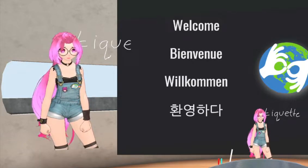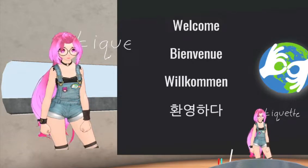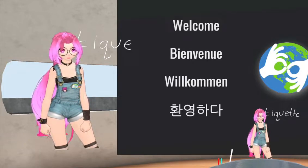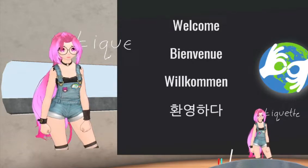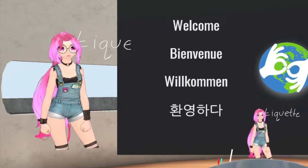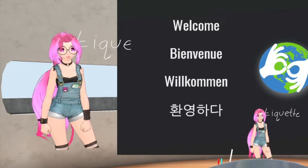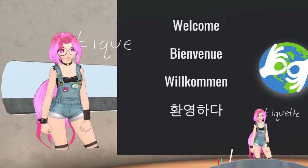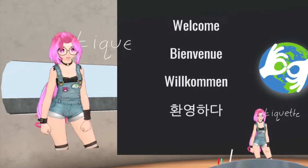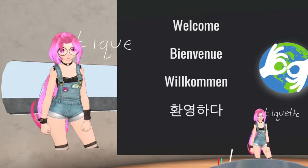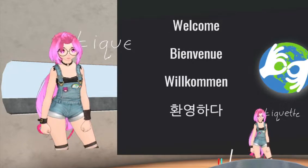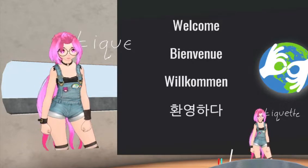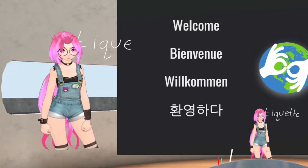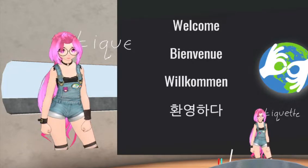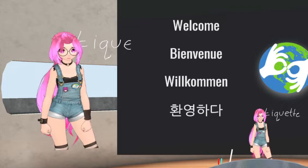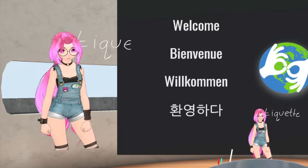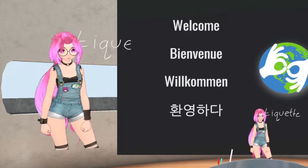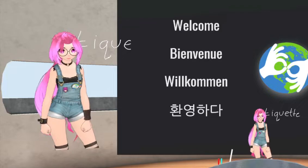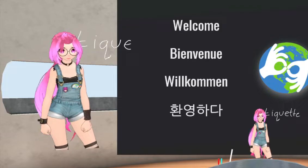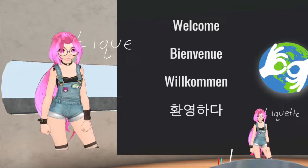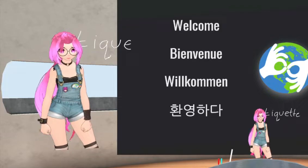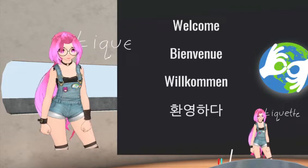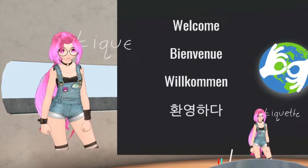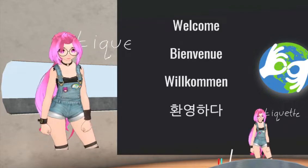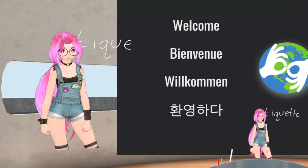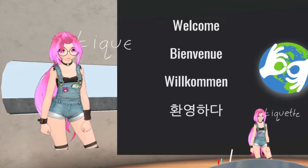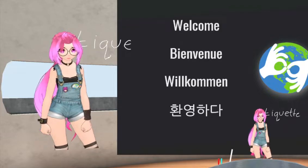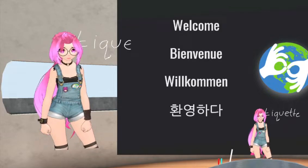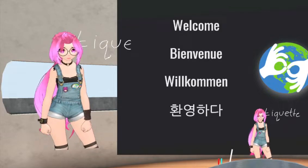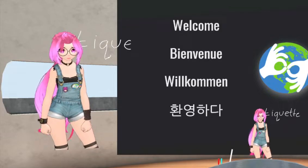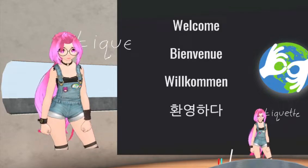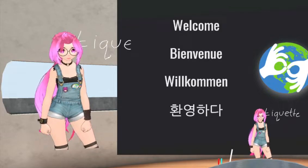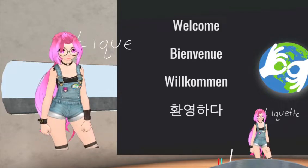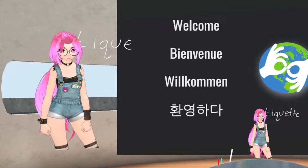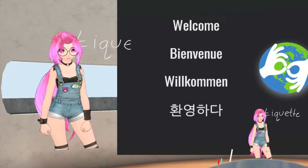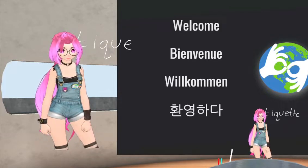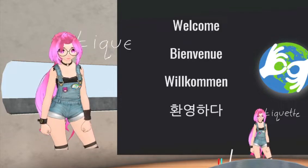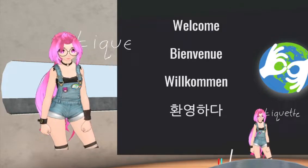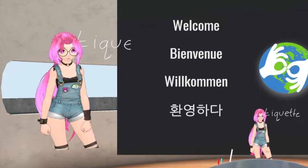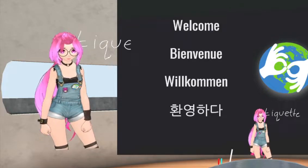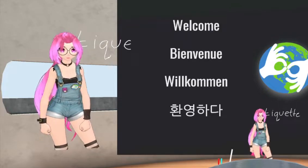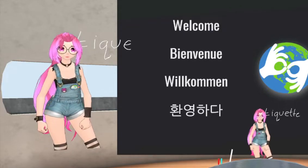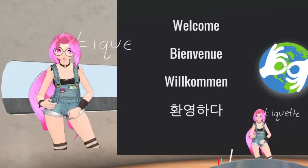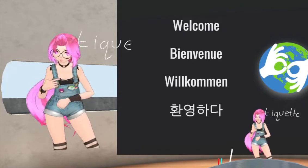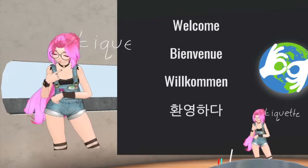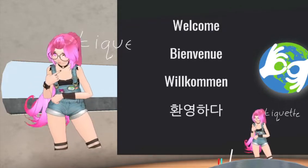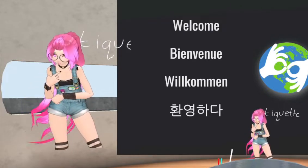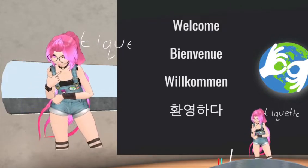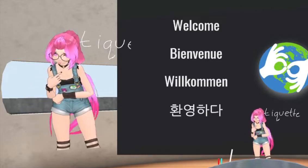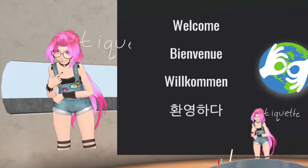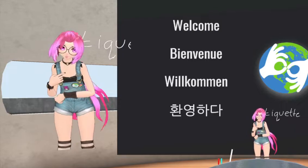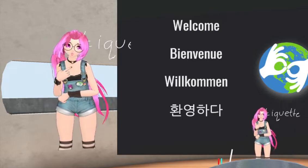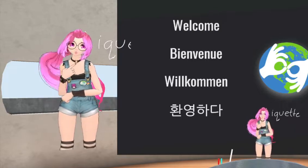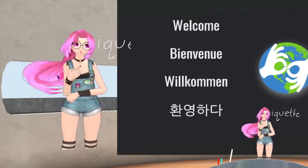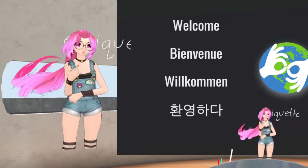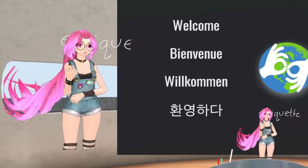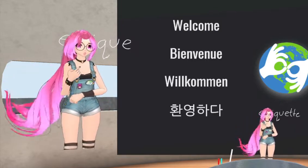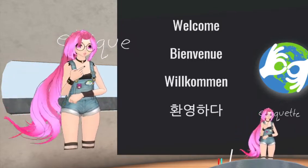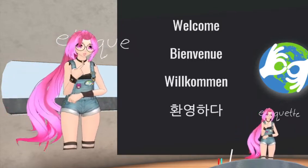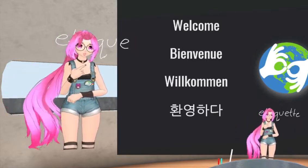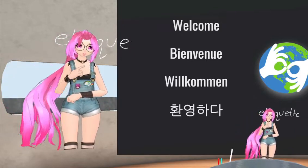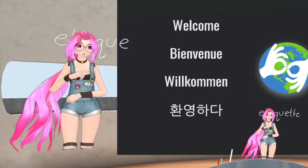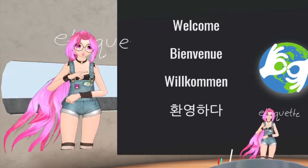glasses? Does anyone here wear prescription glasses? Yep. How would you feel if somebody came up to you and was like, oh, you have to wear